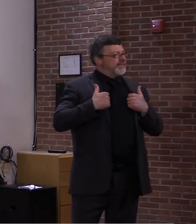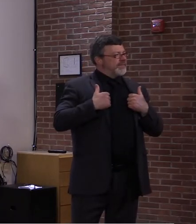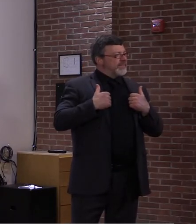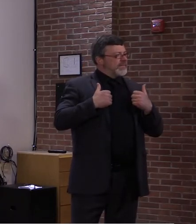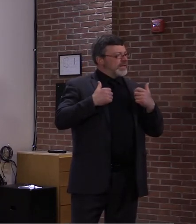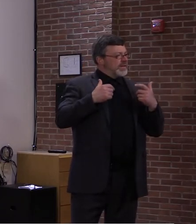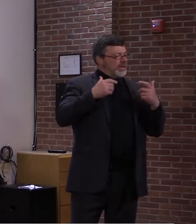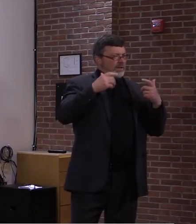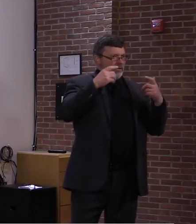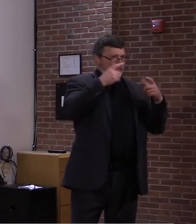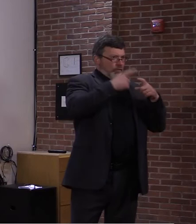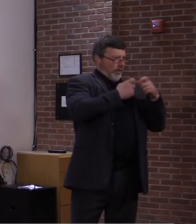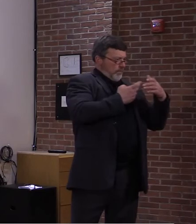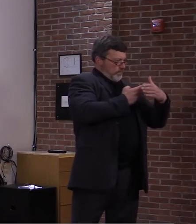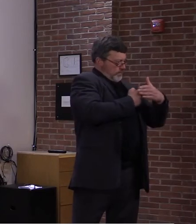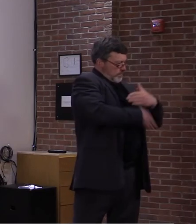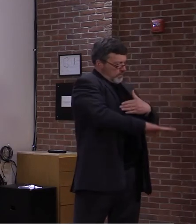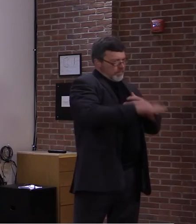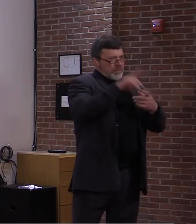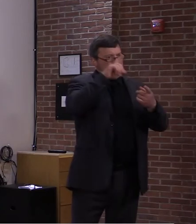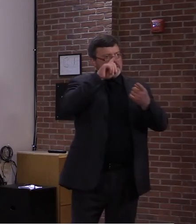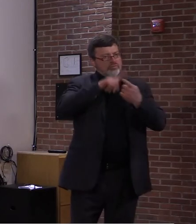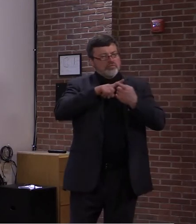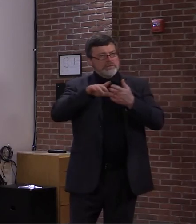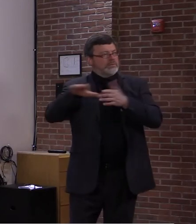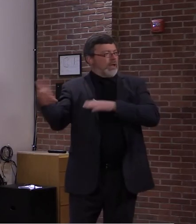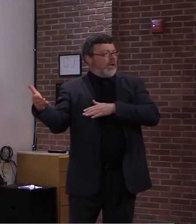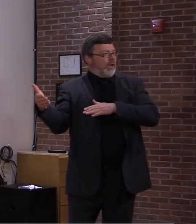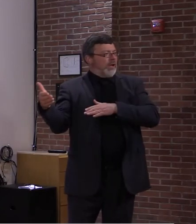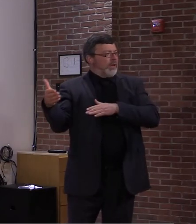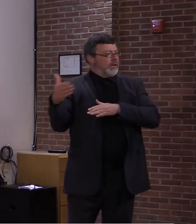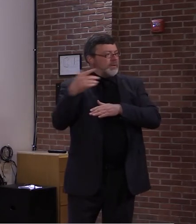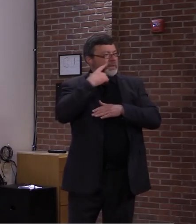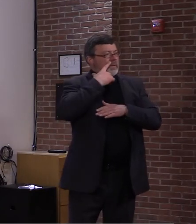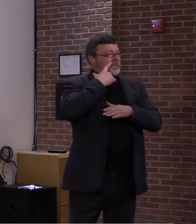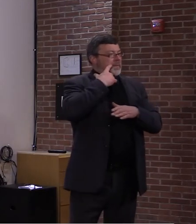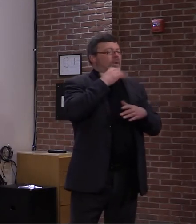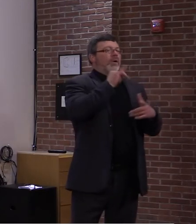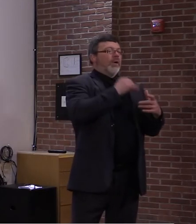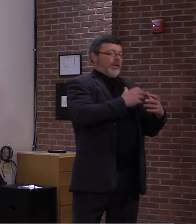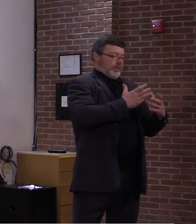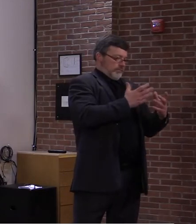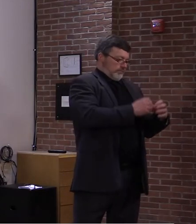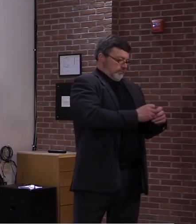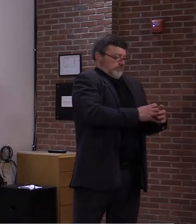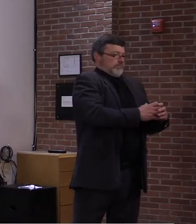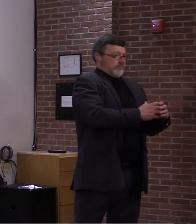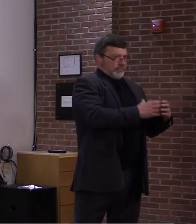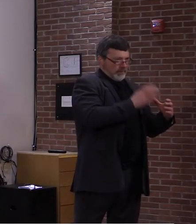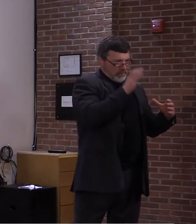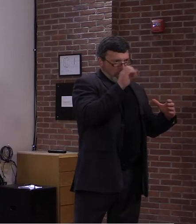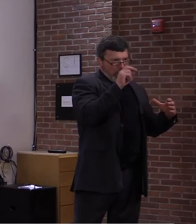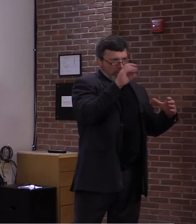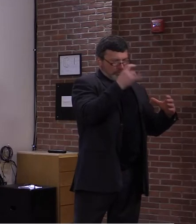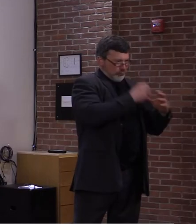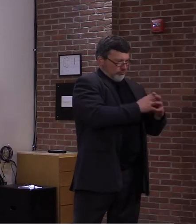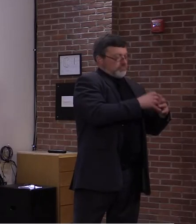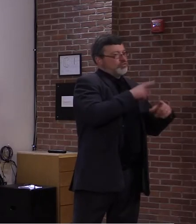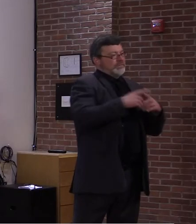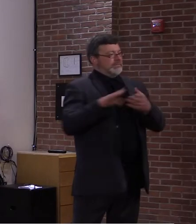wonder, and Wilson asked this question a different way, but I wonder if you could just speak to your alignment with that party, given that it